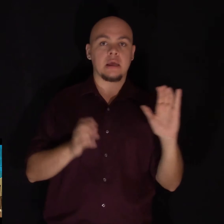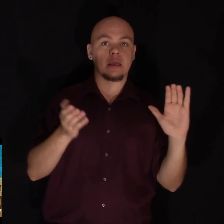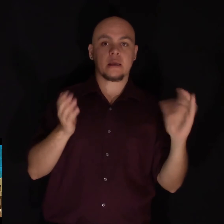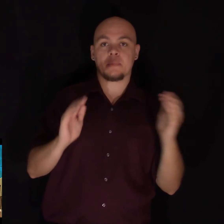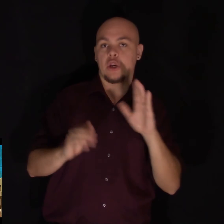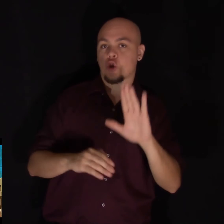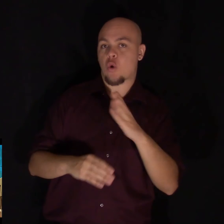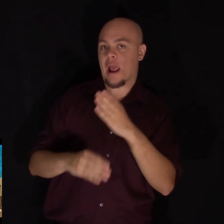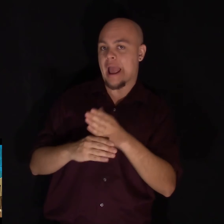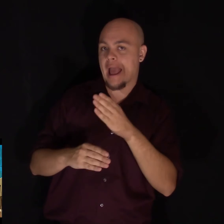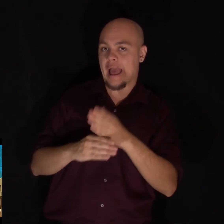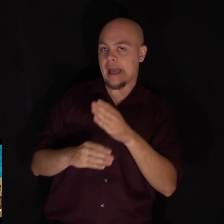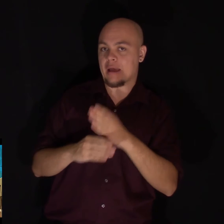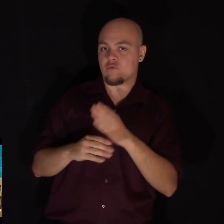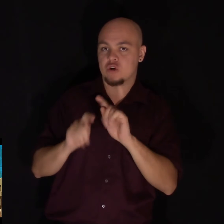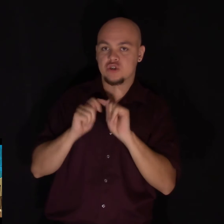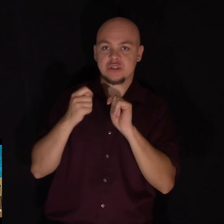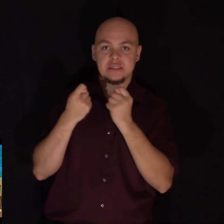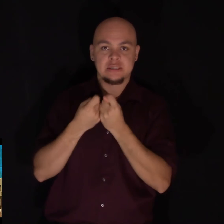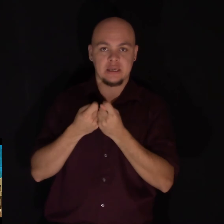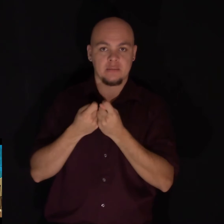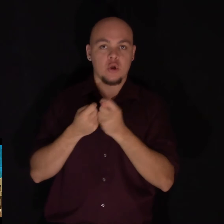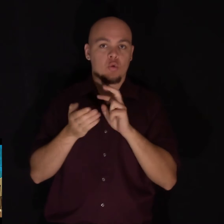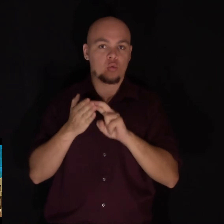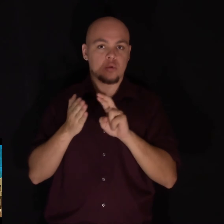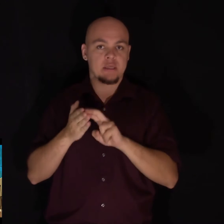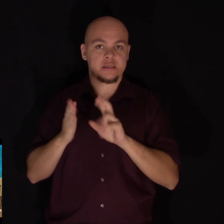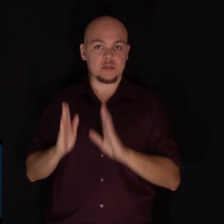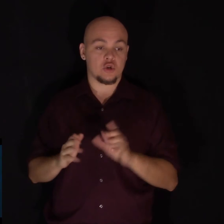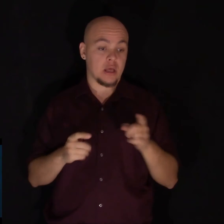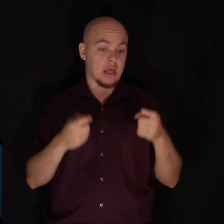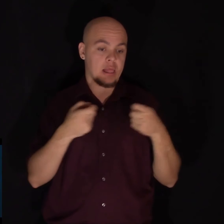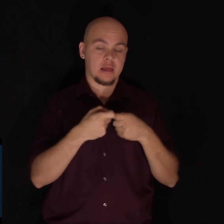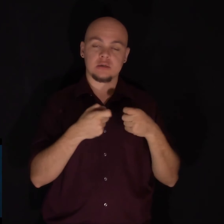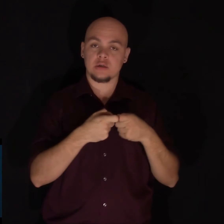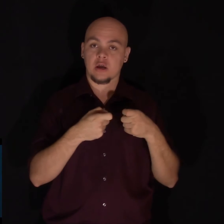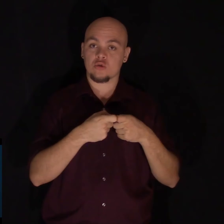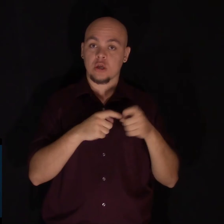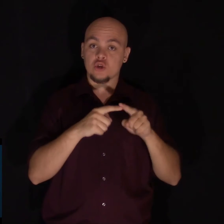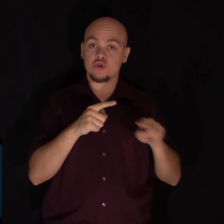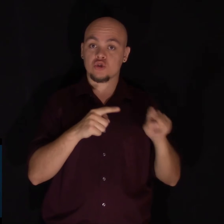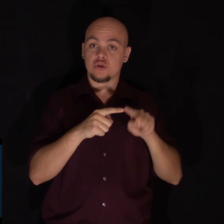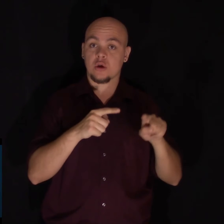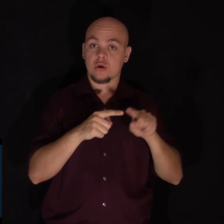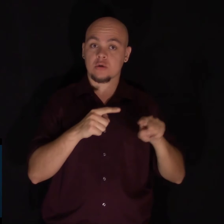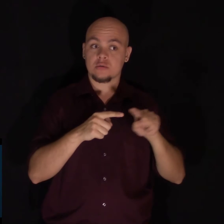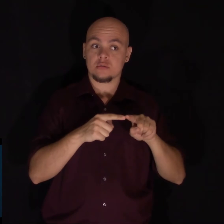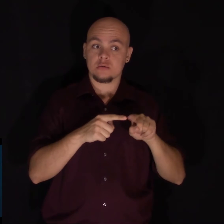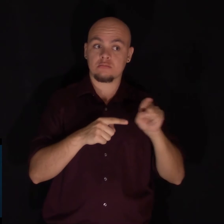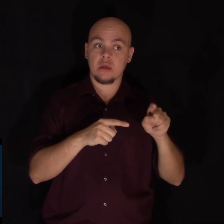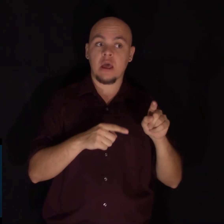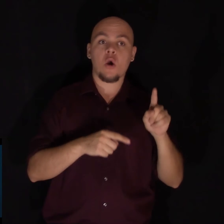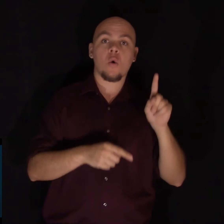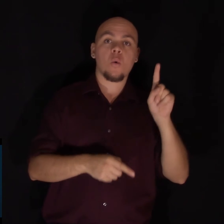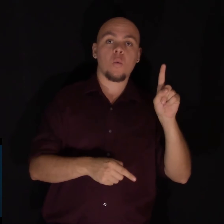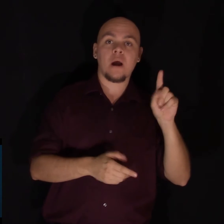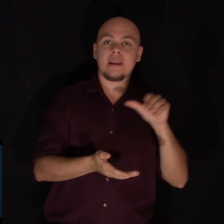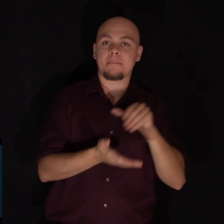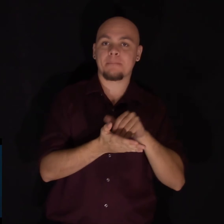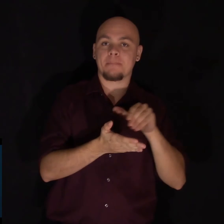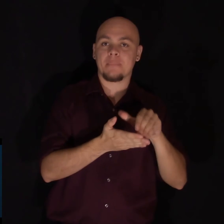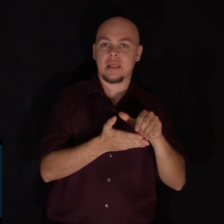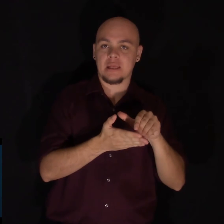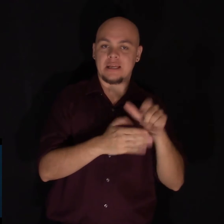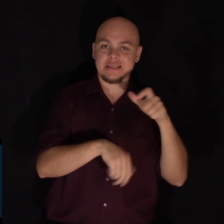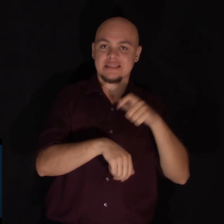at Stanford or at MIT. Well, electronic circuits function about 1 million times faster than biochemical ones. Okay, so this machine should